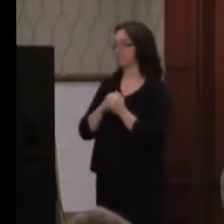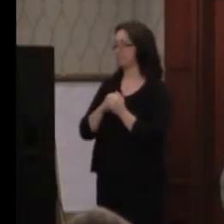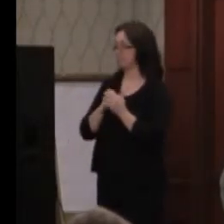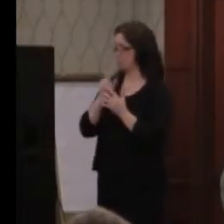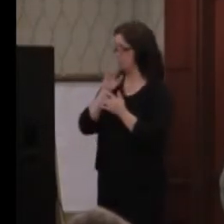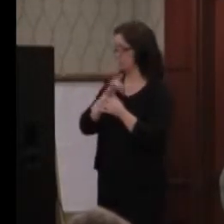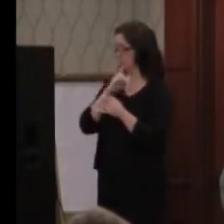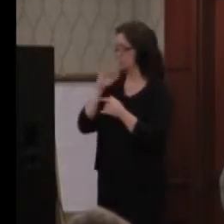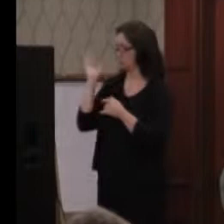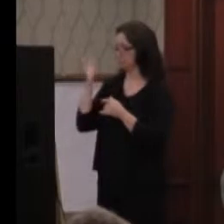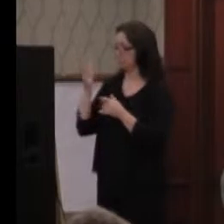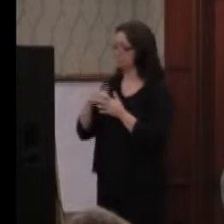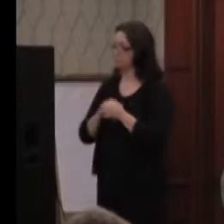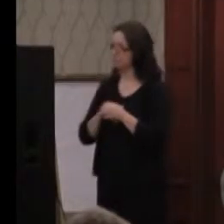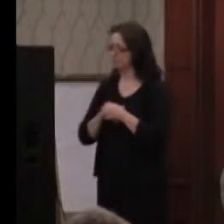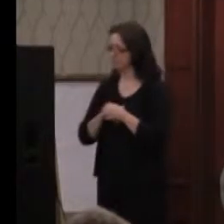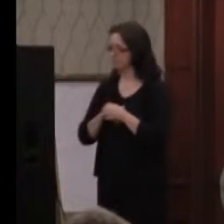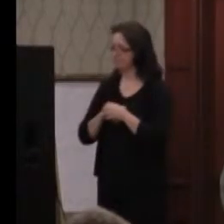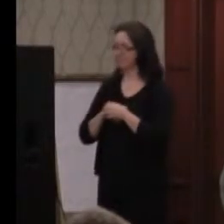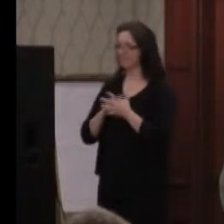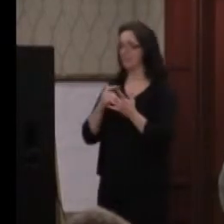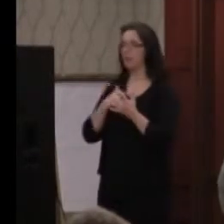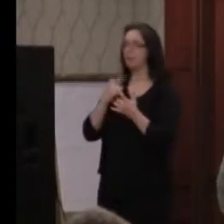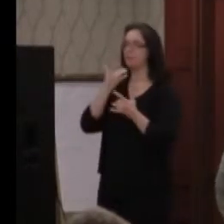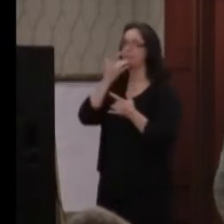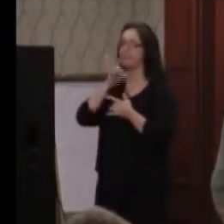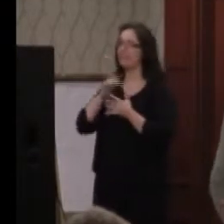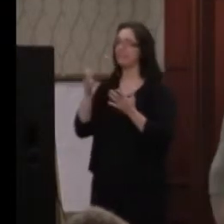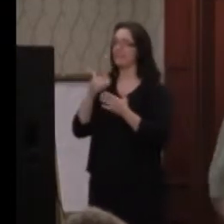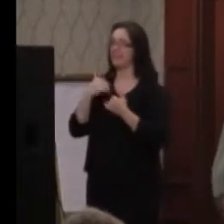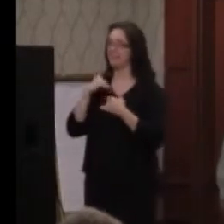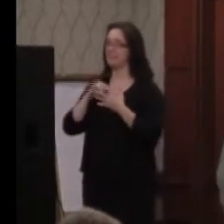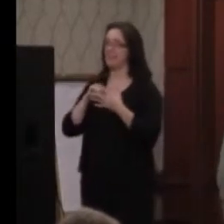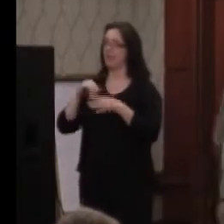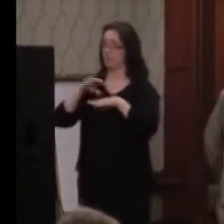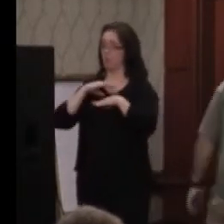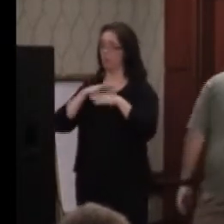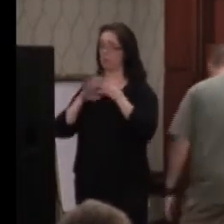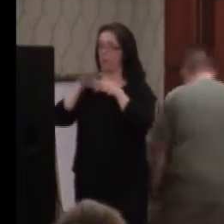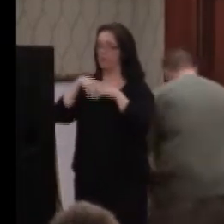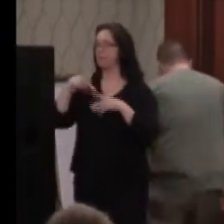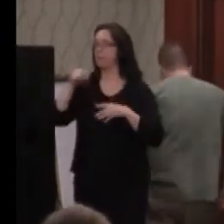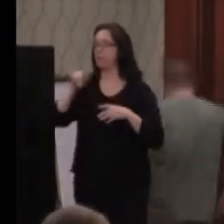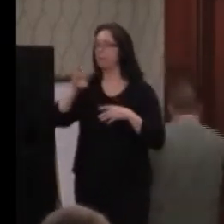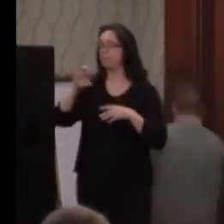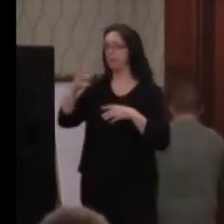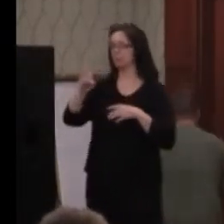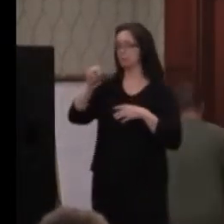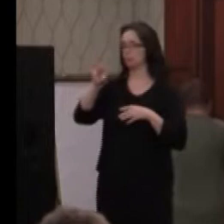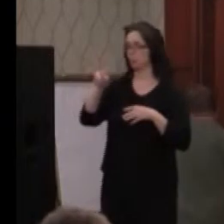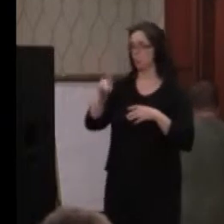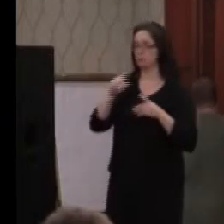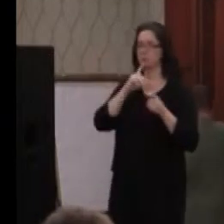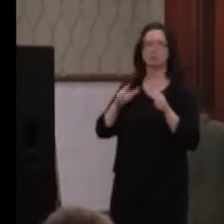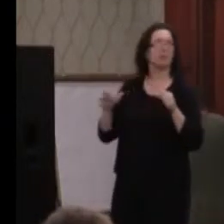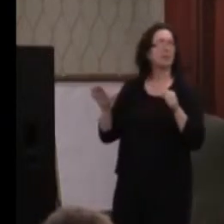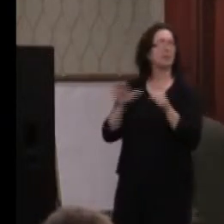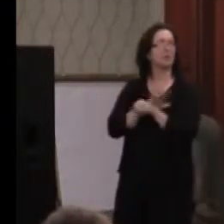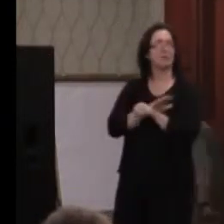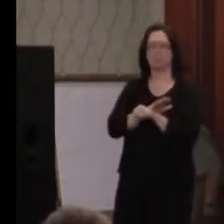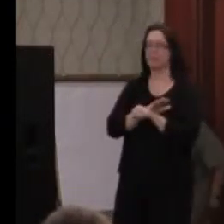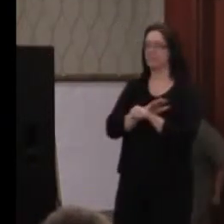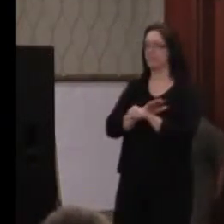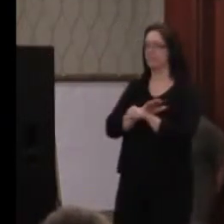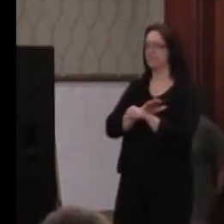Well, I've been very fortunate to see a festival that has that patchwork quilt of an audience, a complete representation of all the